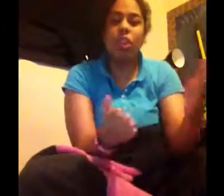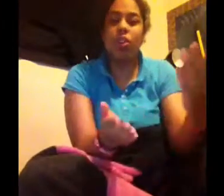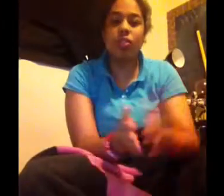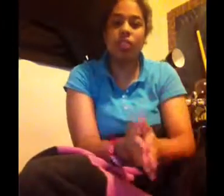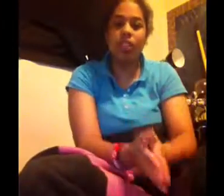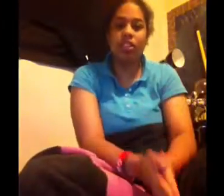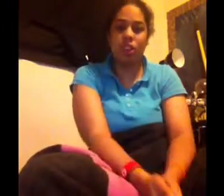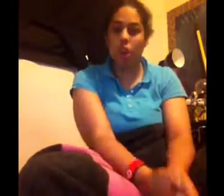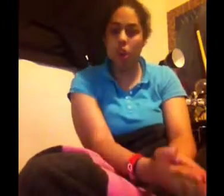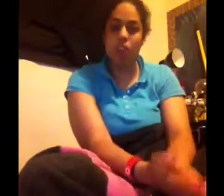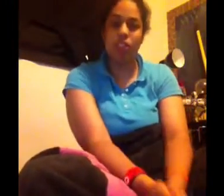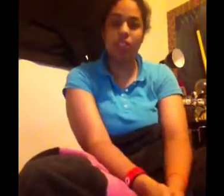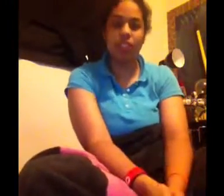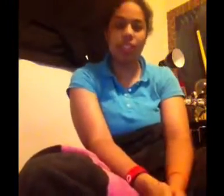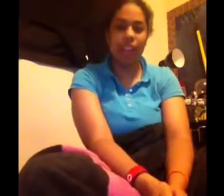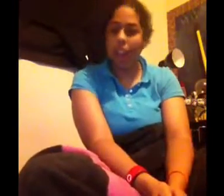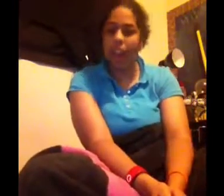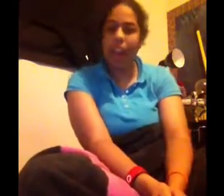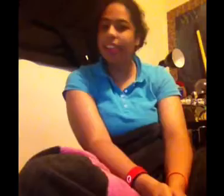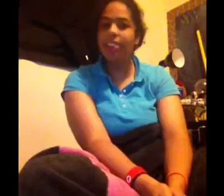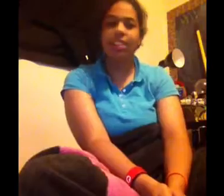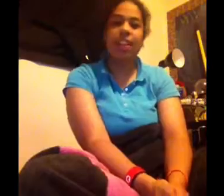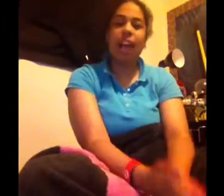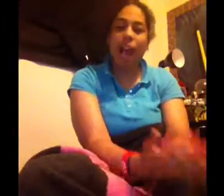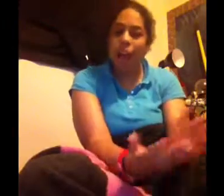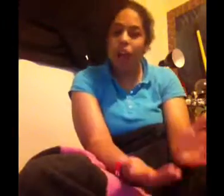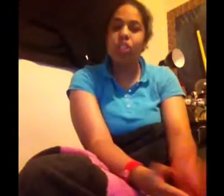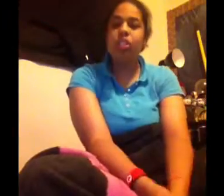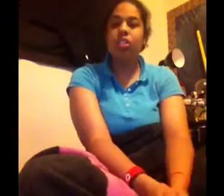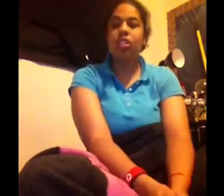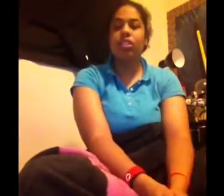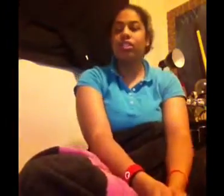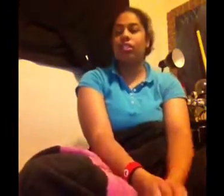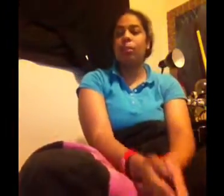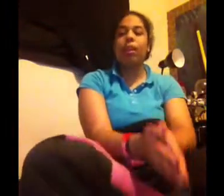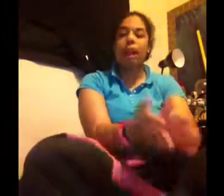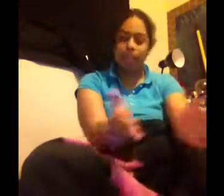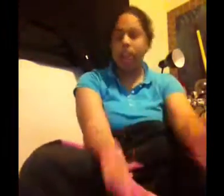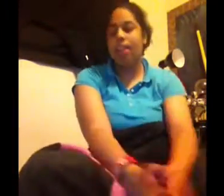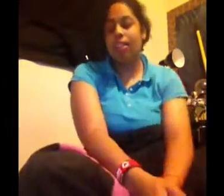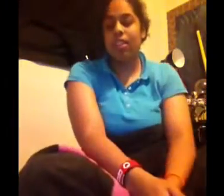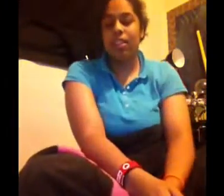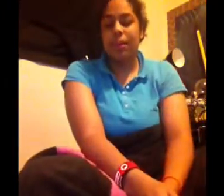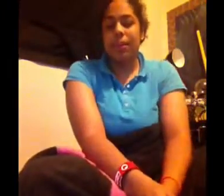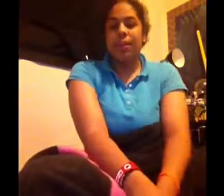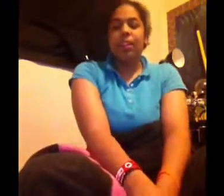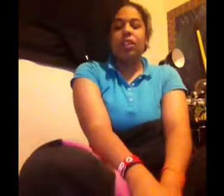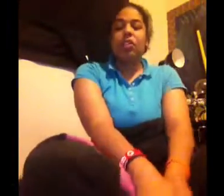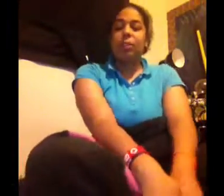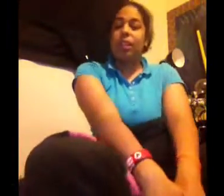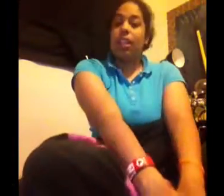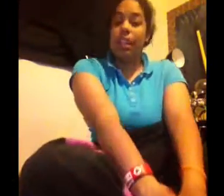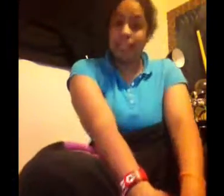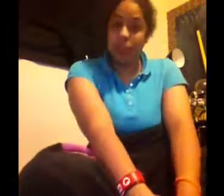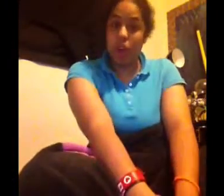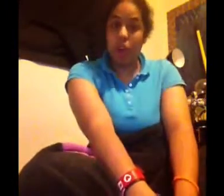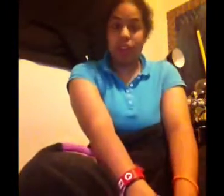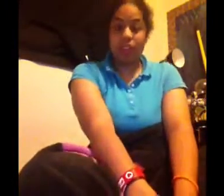you know, like doll, cat, house, something like that. It will be the next fall for